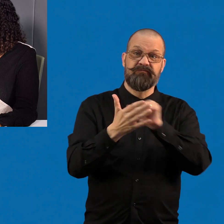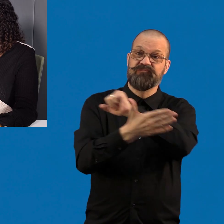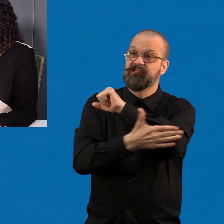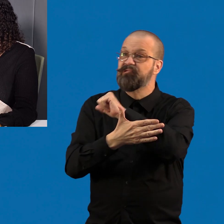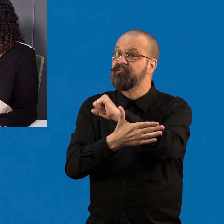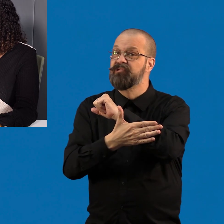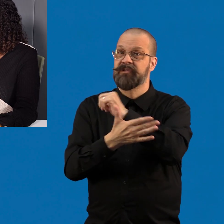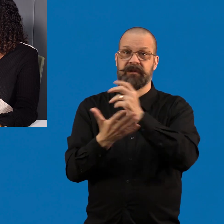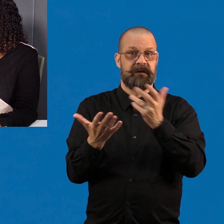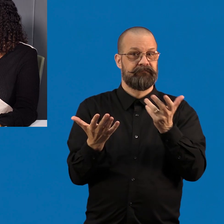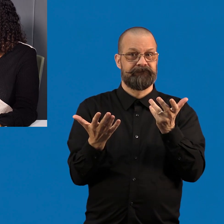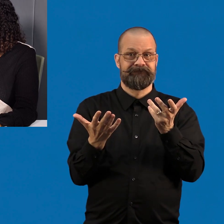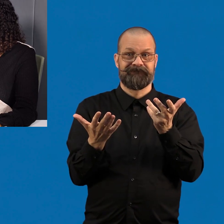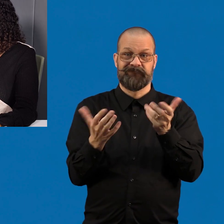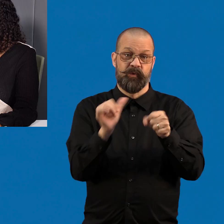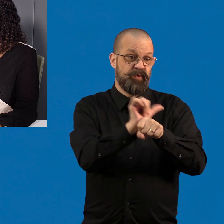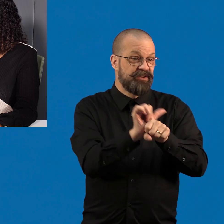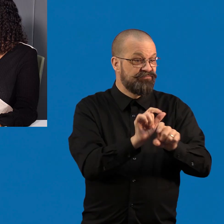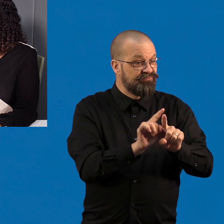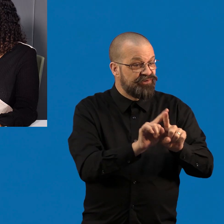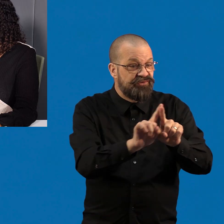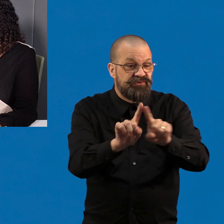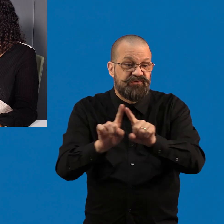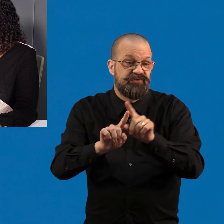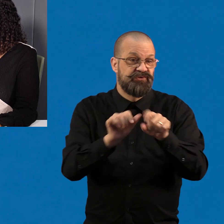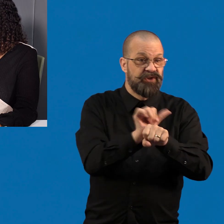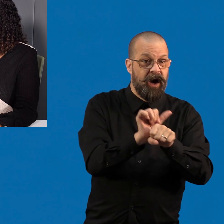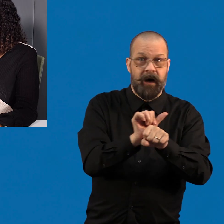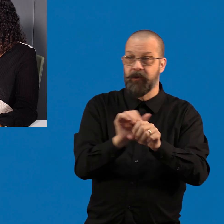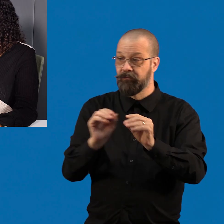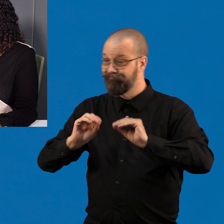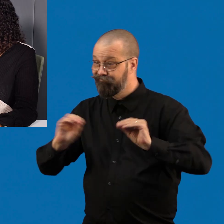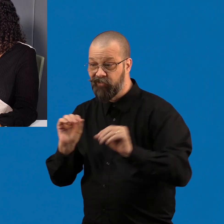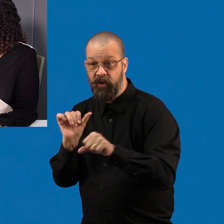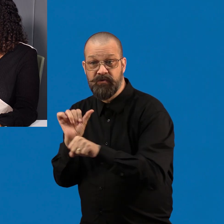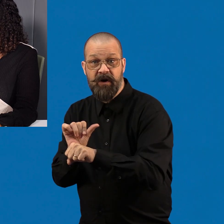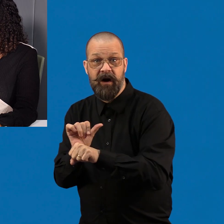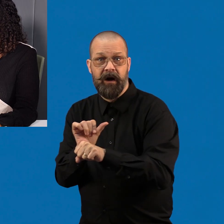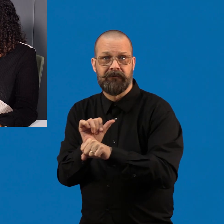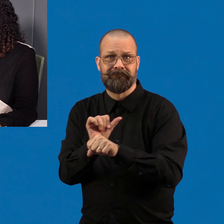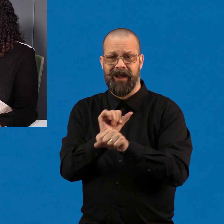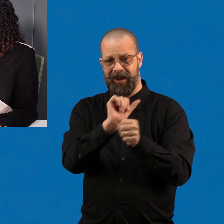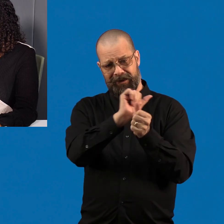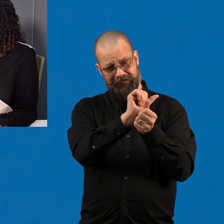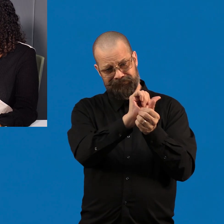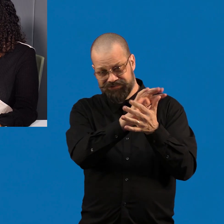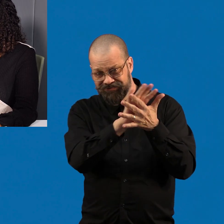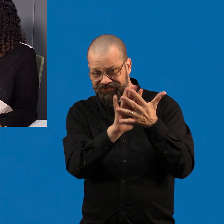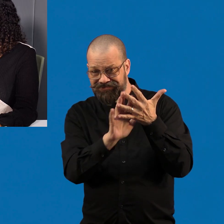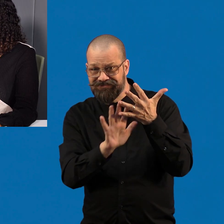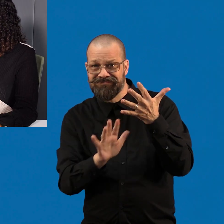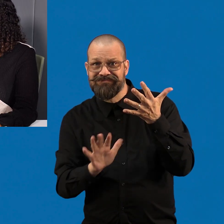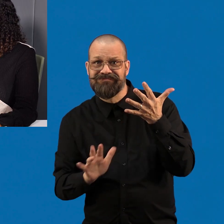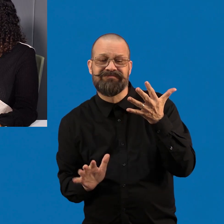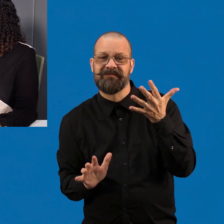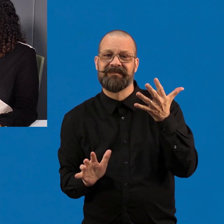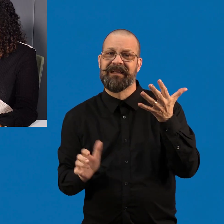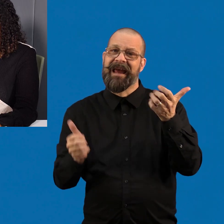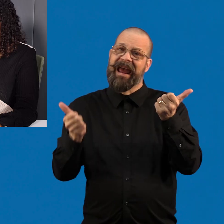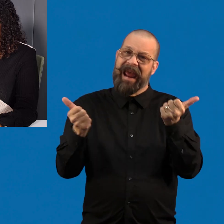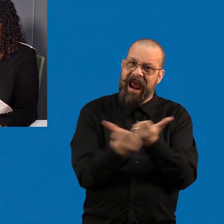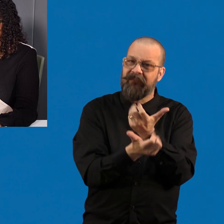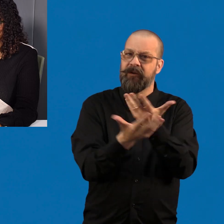and rural communities. People working all kinds of jobs or not working at all. Basically, everybody with a